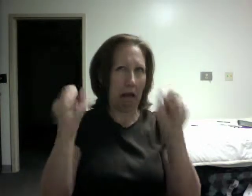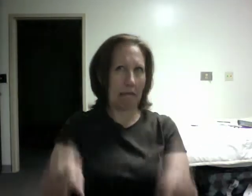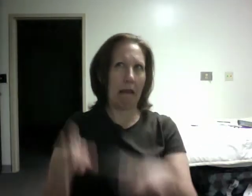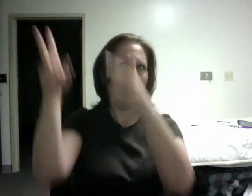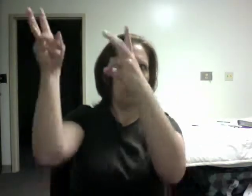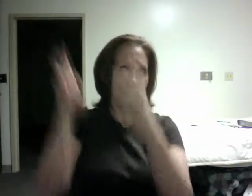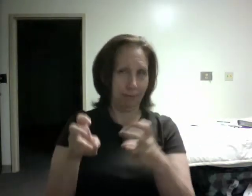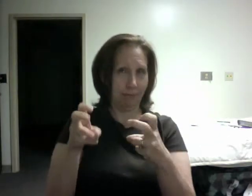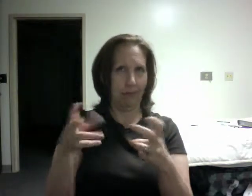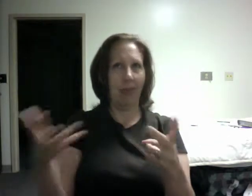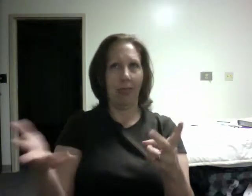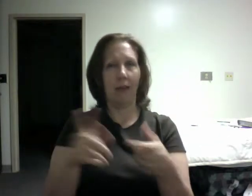address: